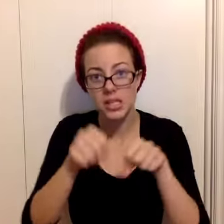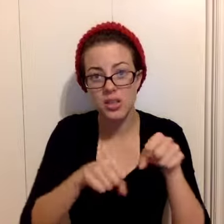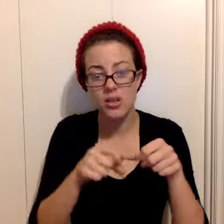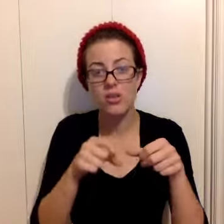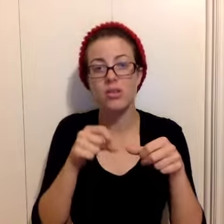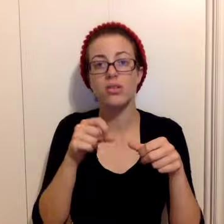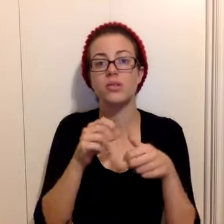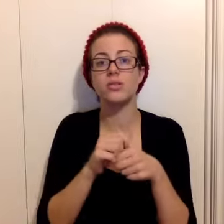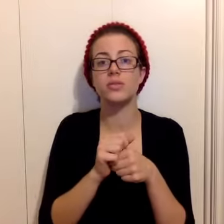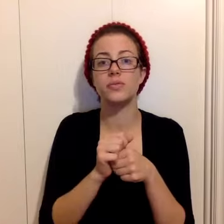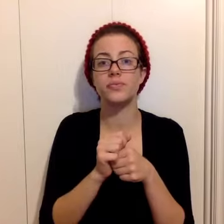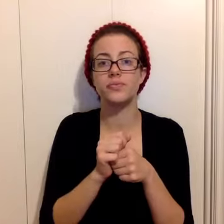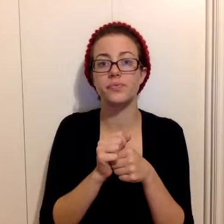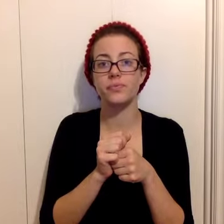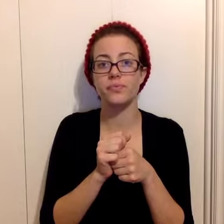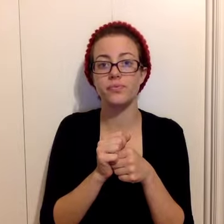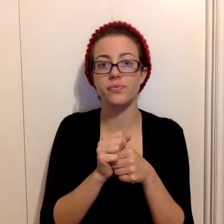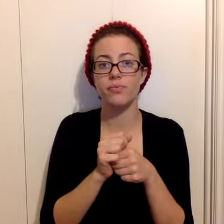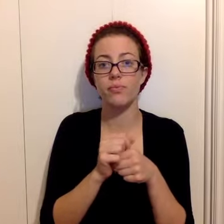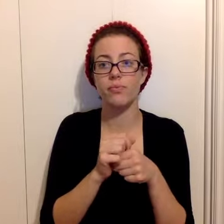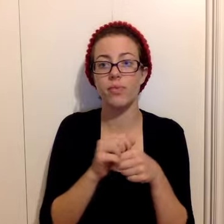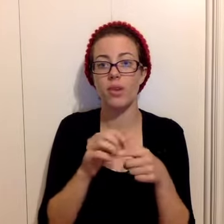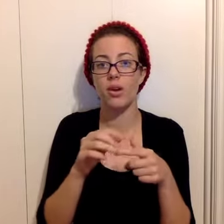2 of 3.